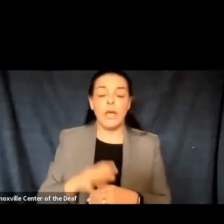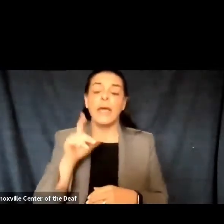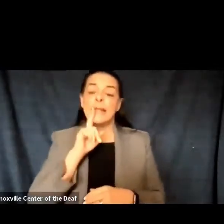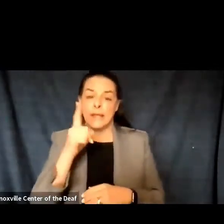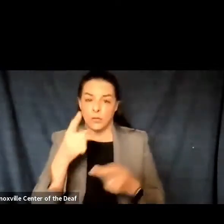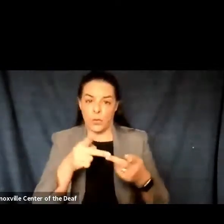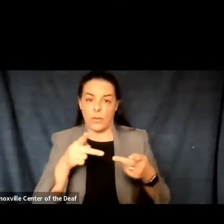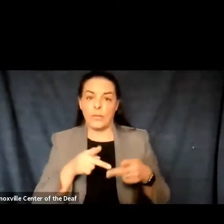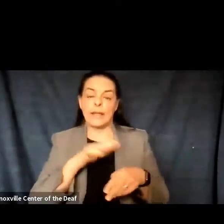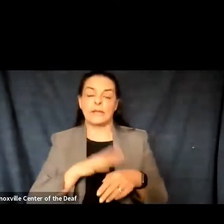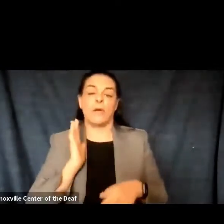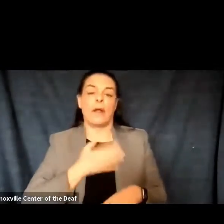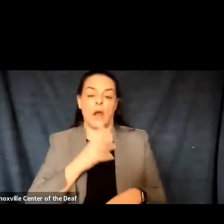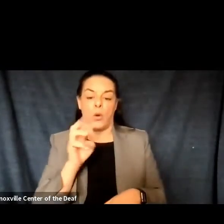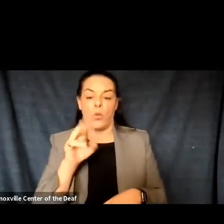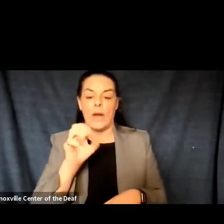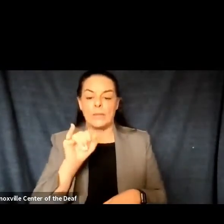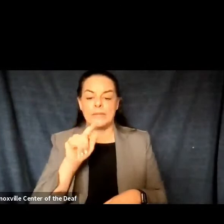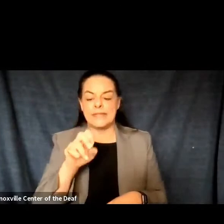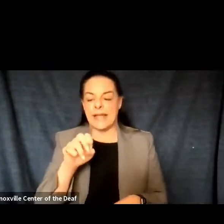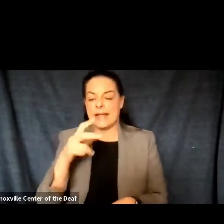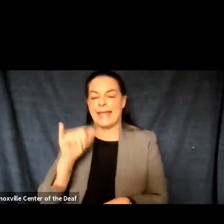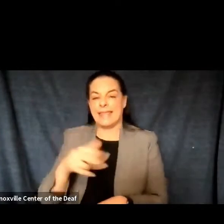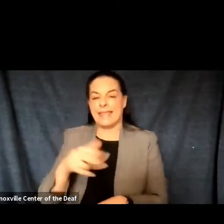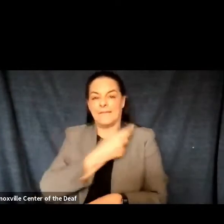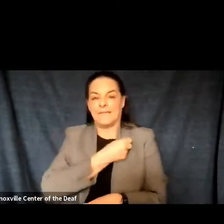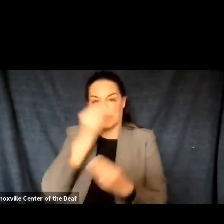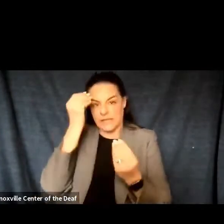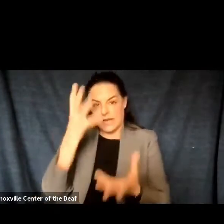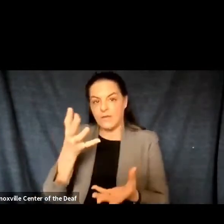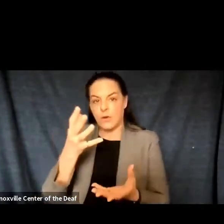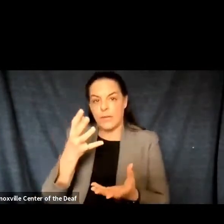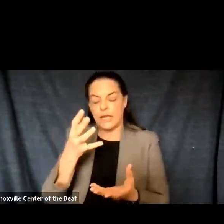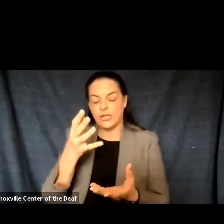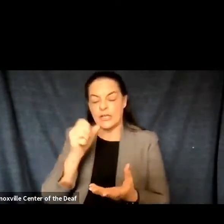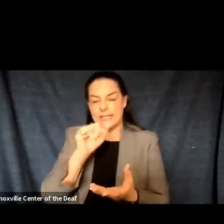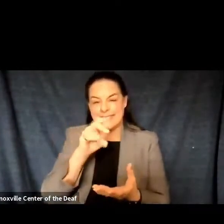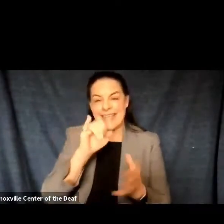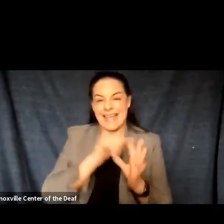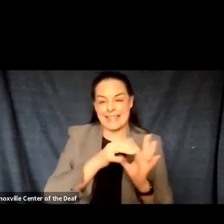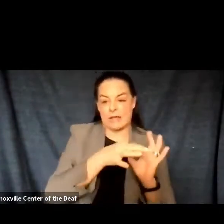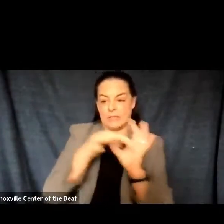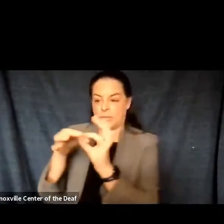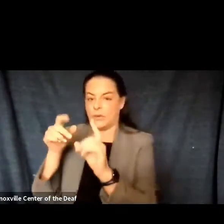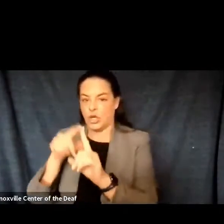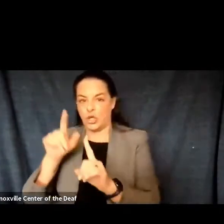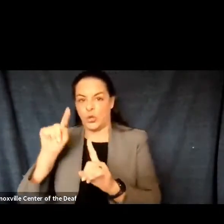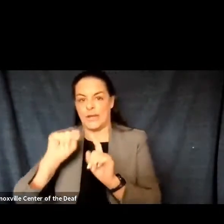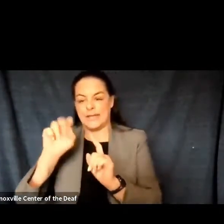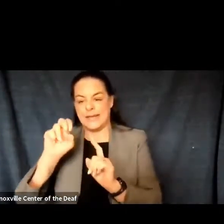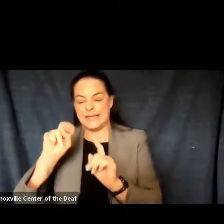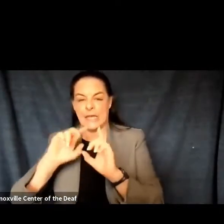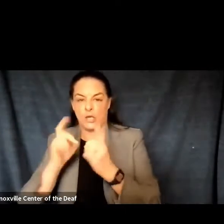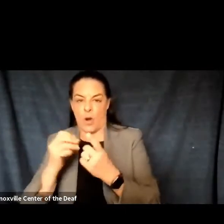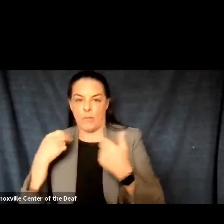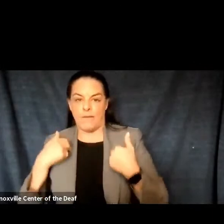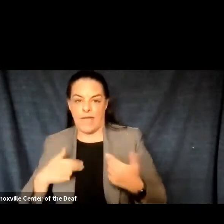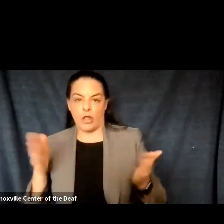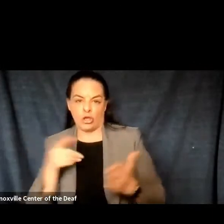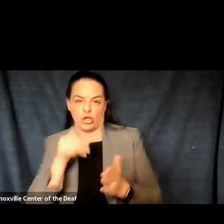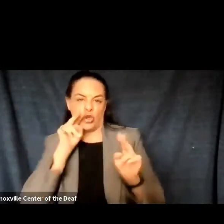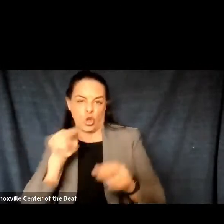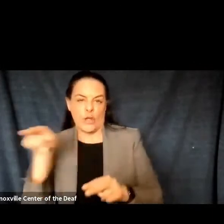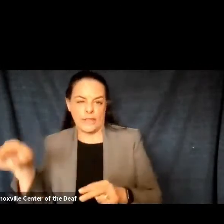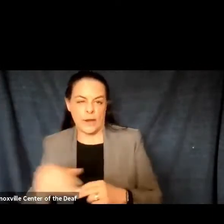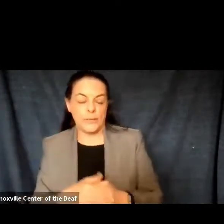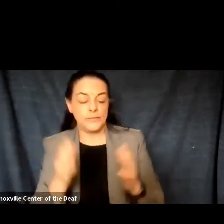on our website on the vaccine information page that links directly to THs. So we encourage people to go there to access that information.